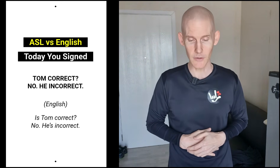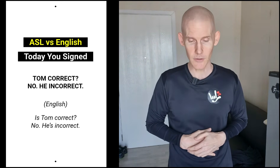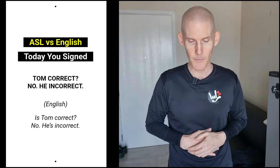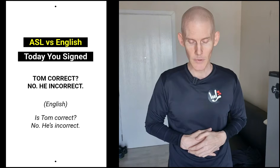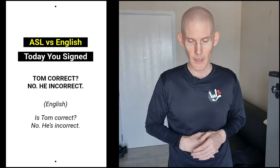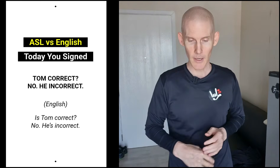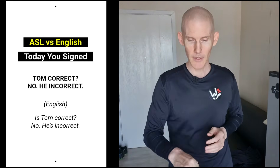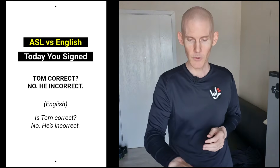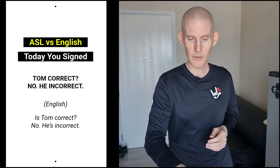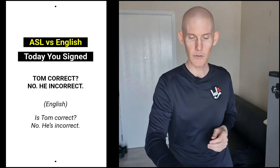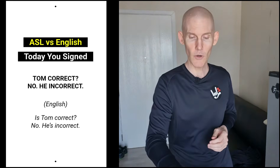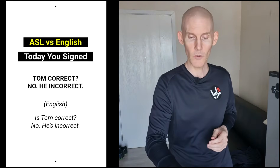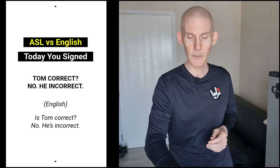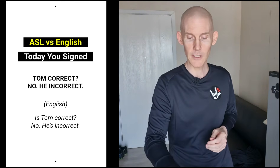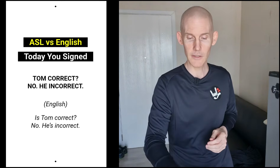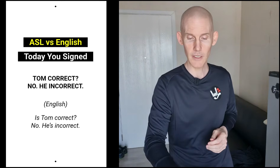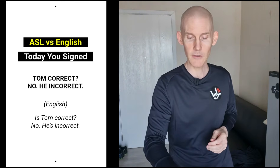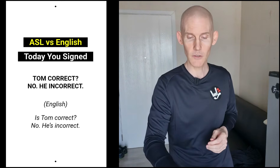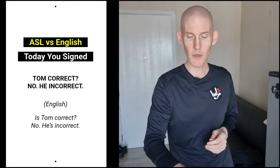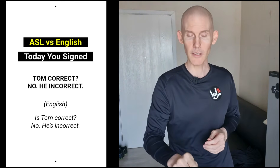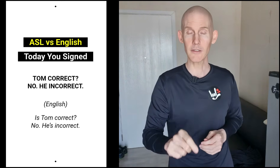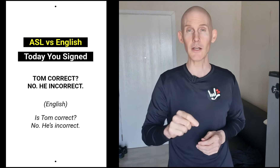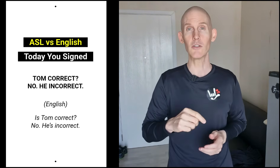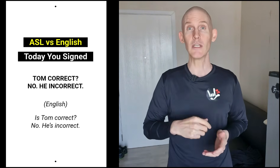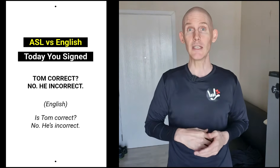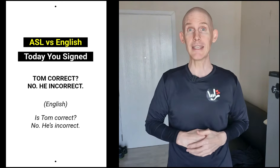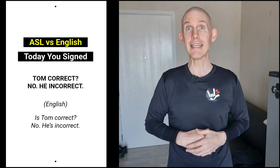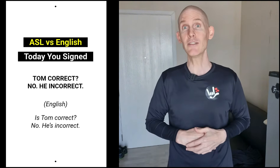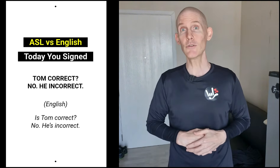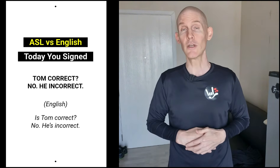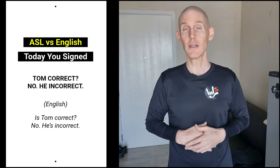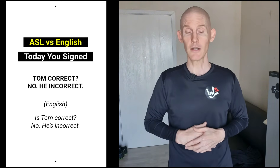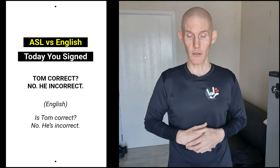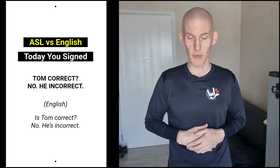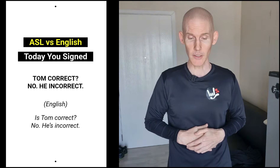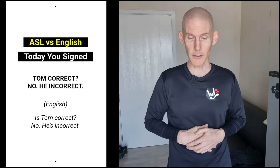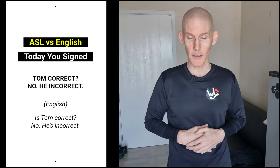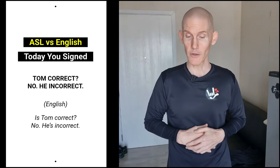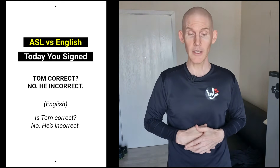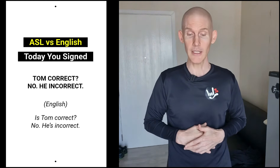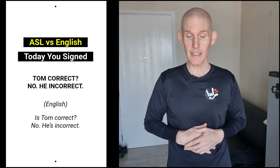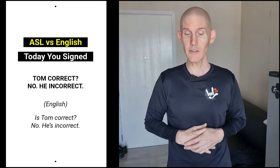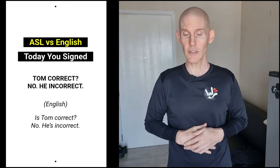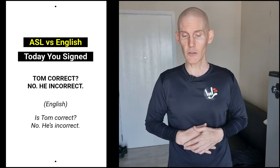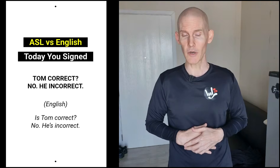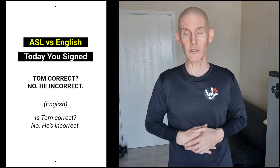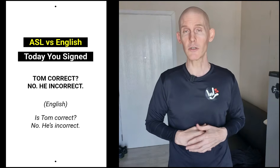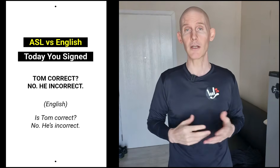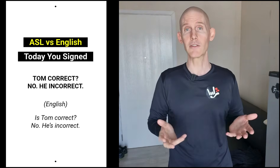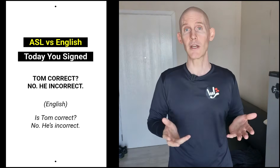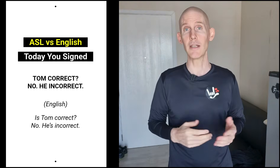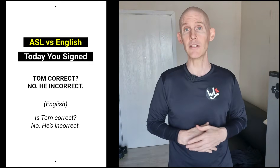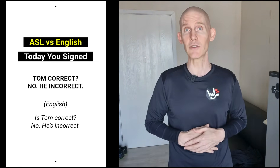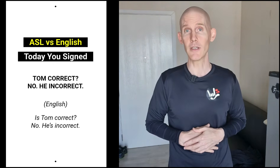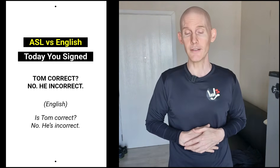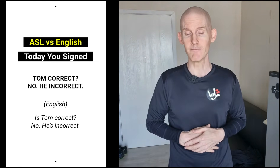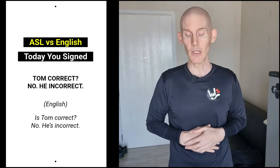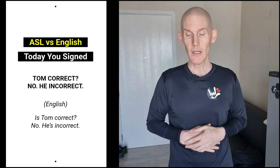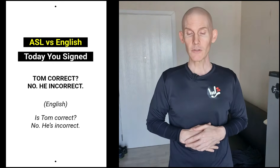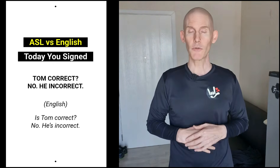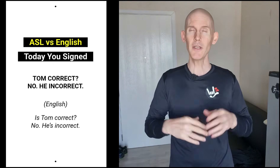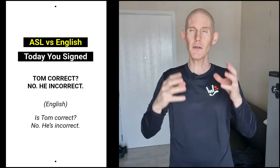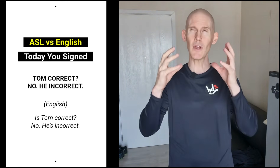sign is. And then when it's no, he's incorrect, it's actually he is correct, or he is incorrect, you're not going to sign is